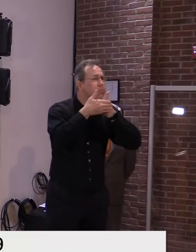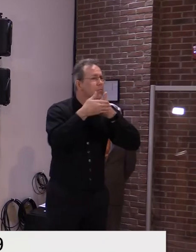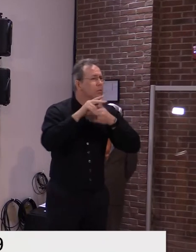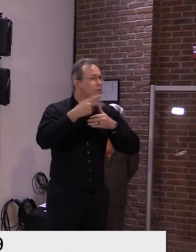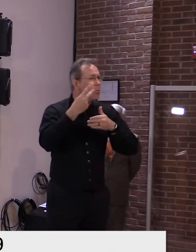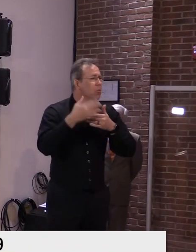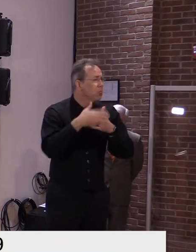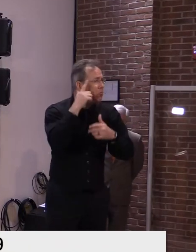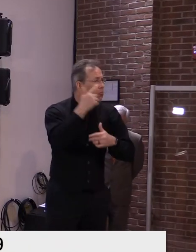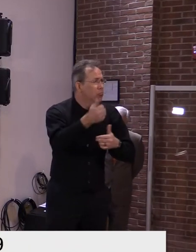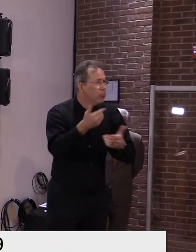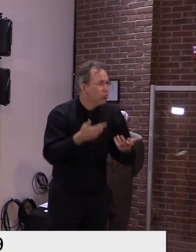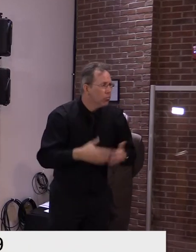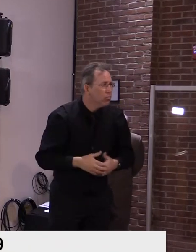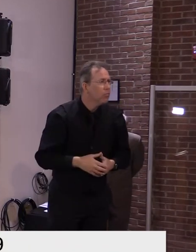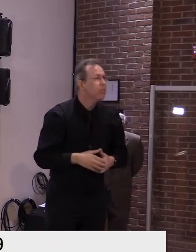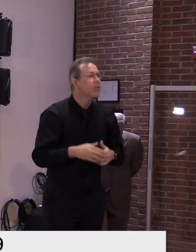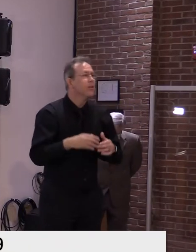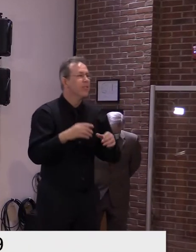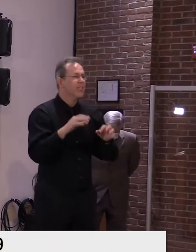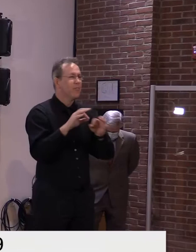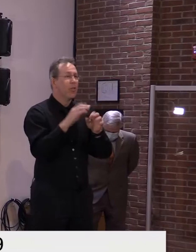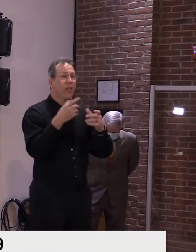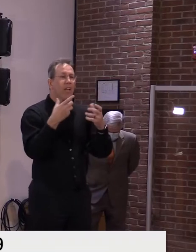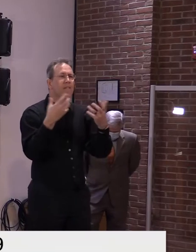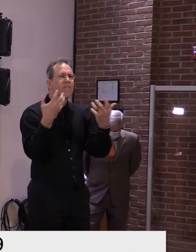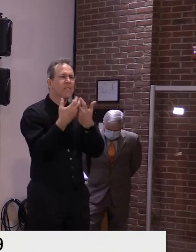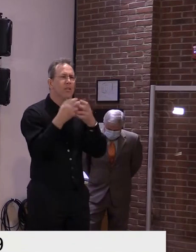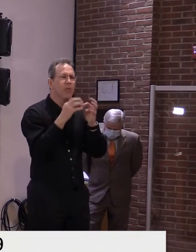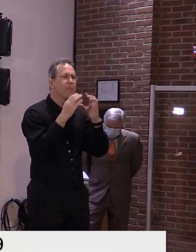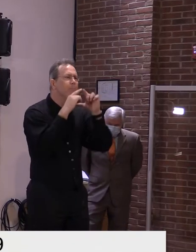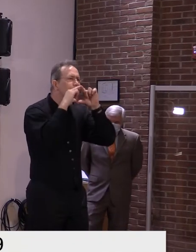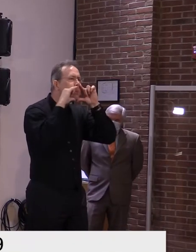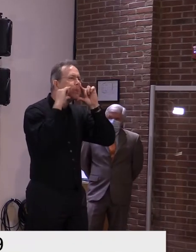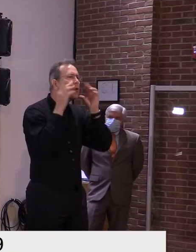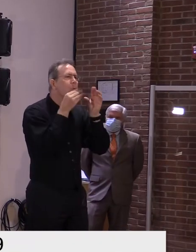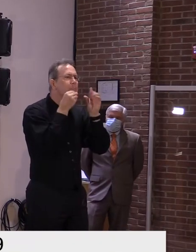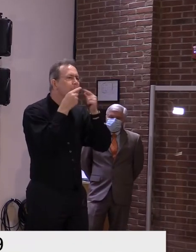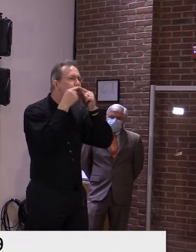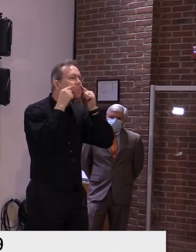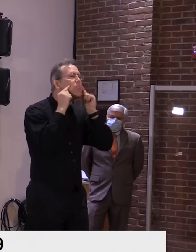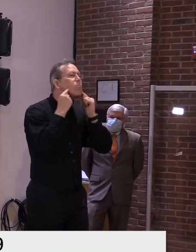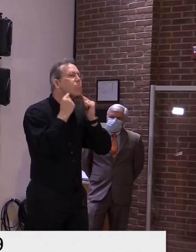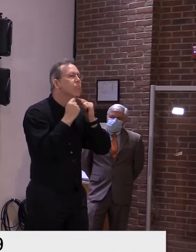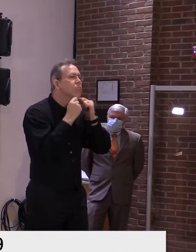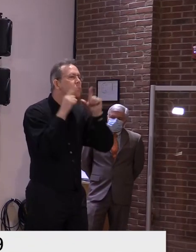maximal protection and protecting others maximally by wearing the mask.